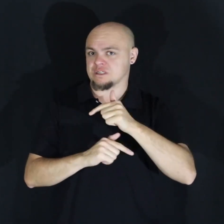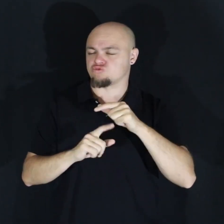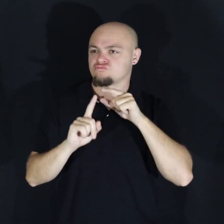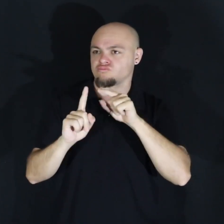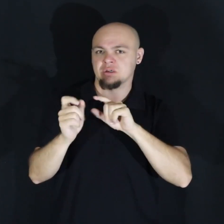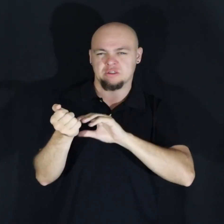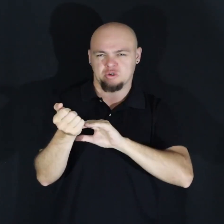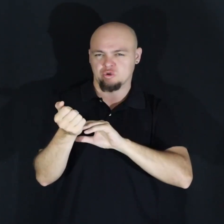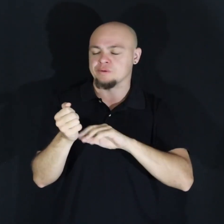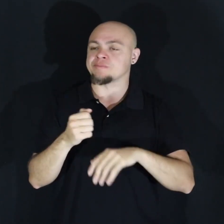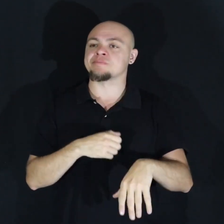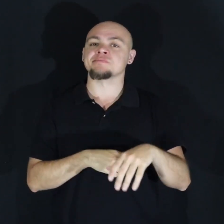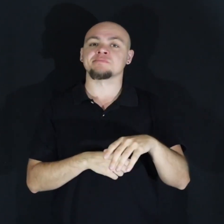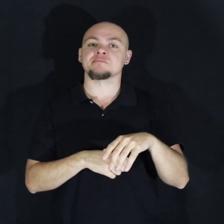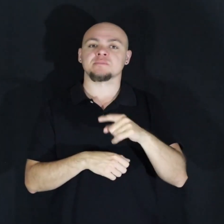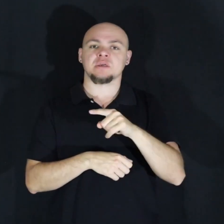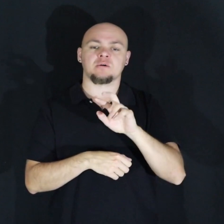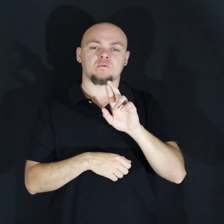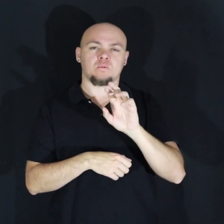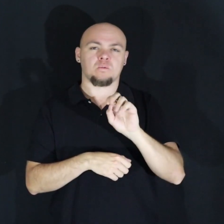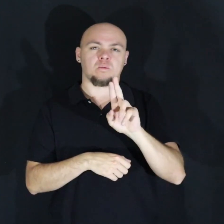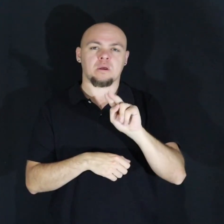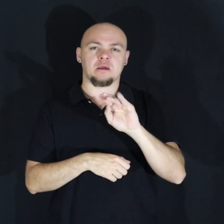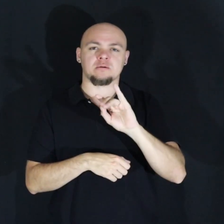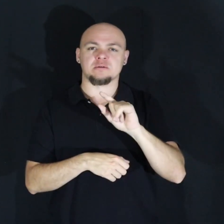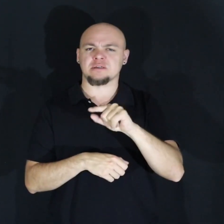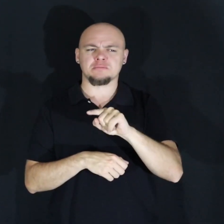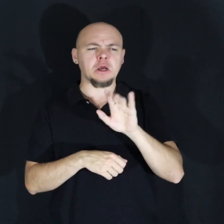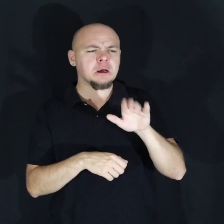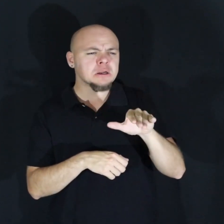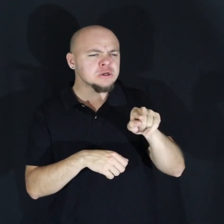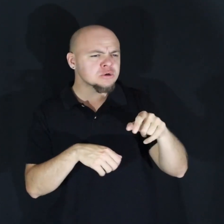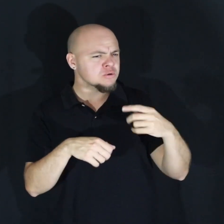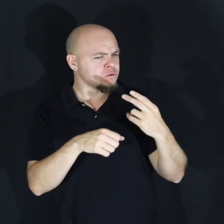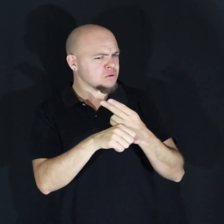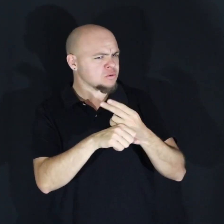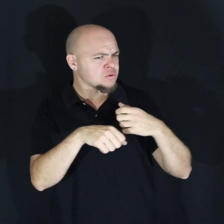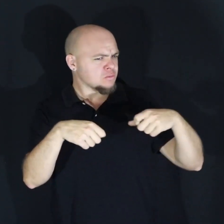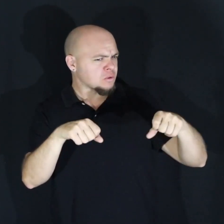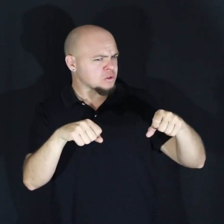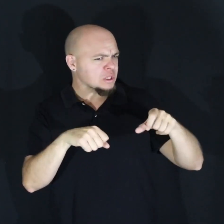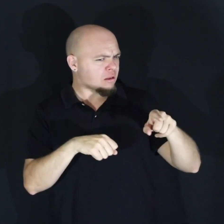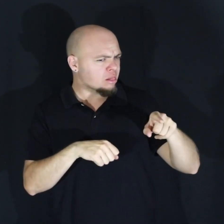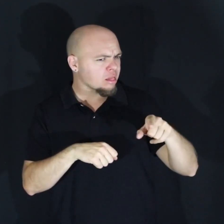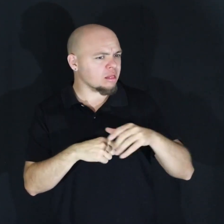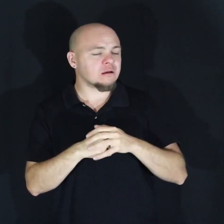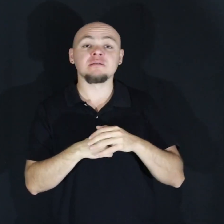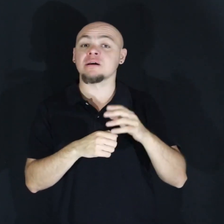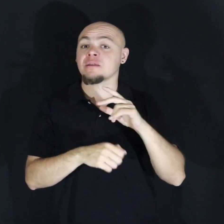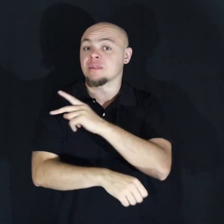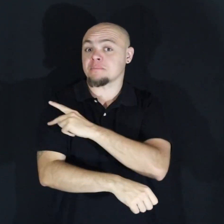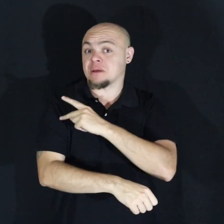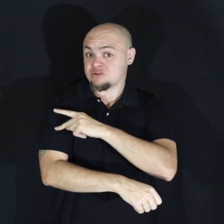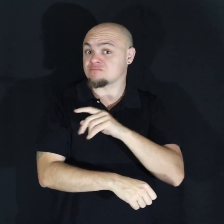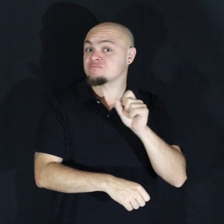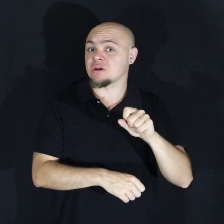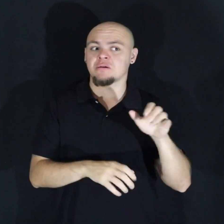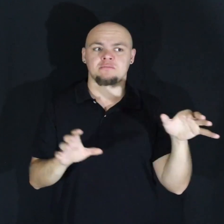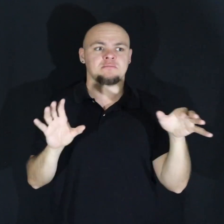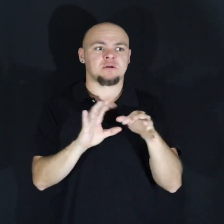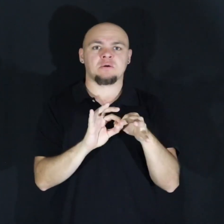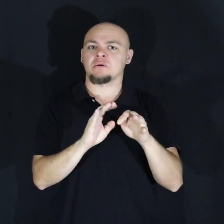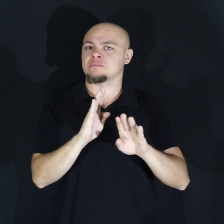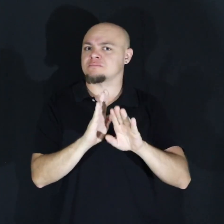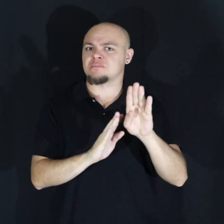the middle of rounding with a patient was like, "Do you ride motorcycles?" And the patient did. And the connection they